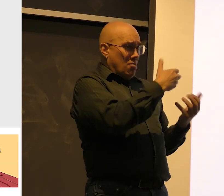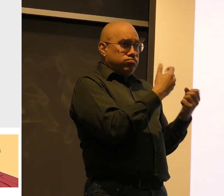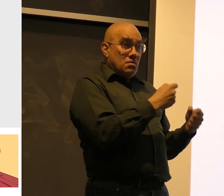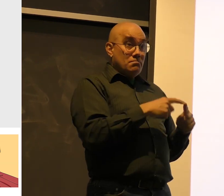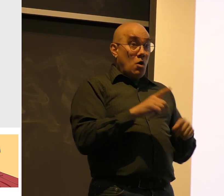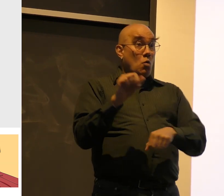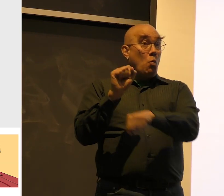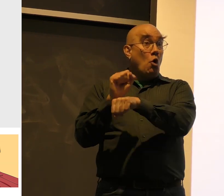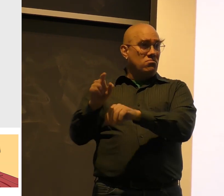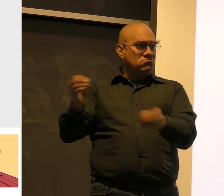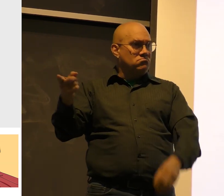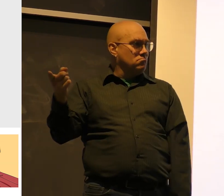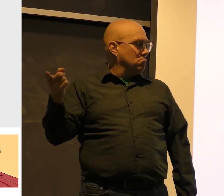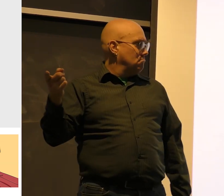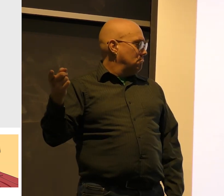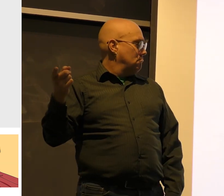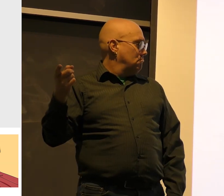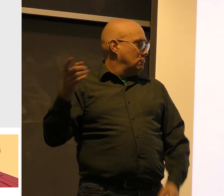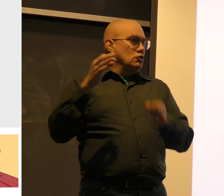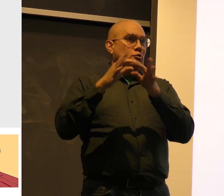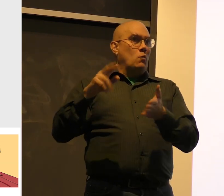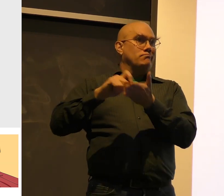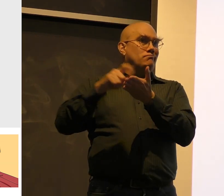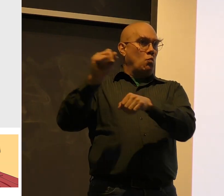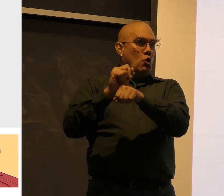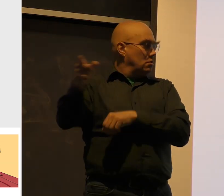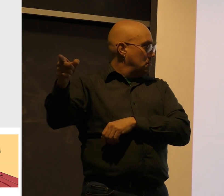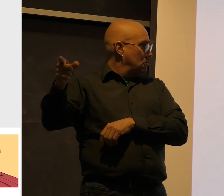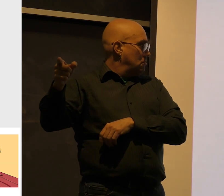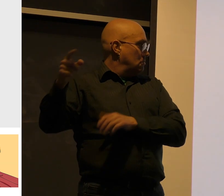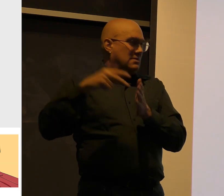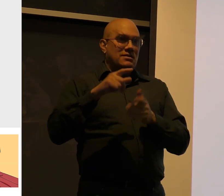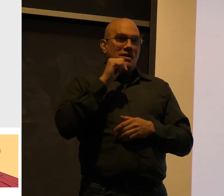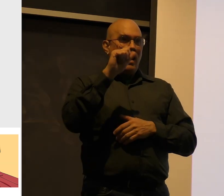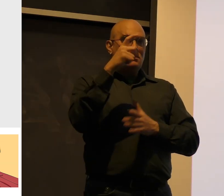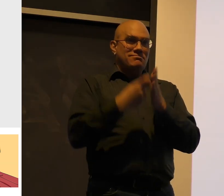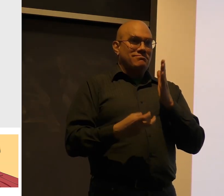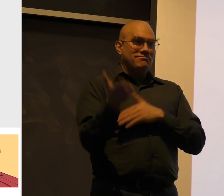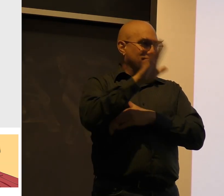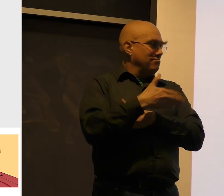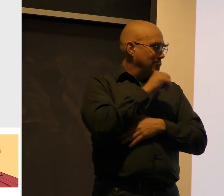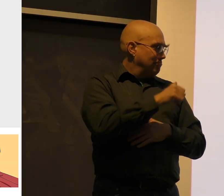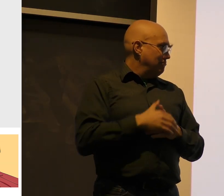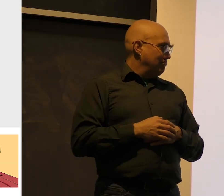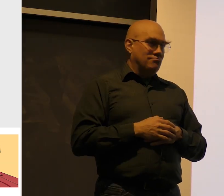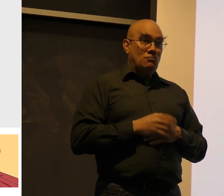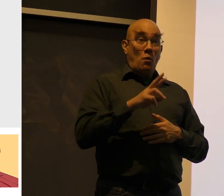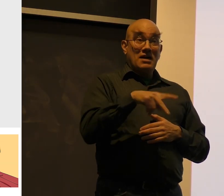that uses the same language fluently, but then at work, they just have an interpreter and write back and forth, so they're not using ASL all